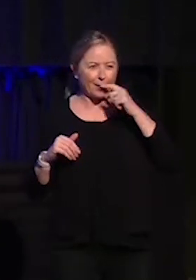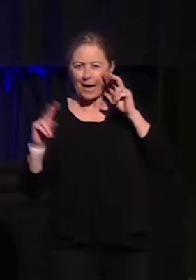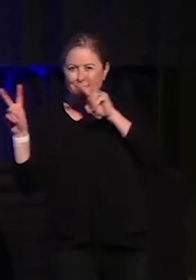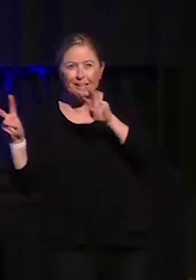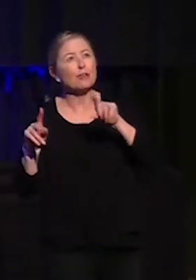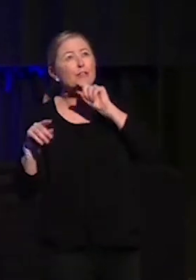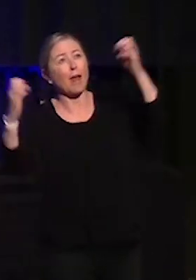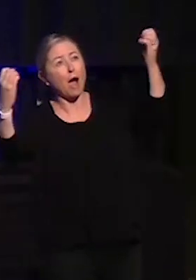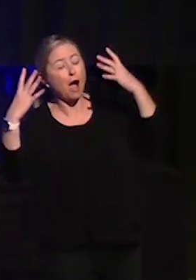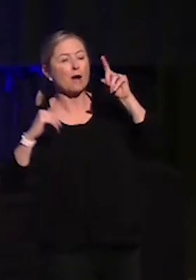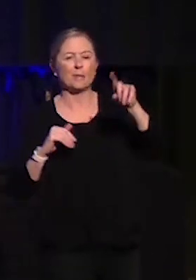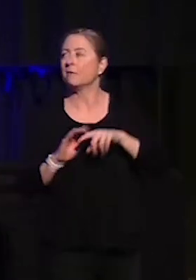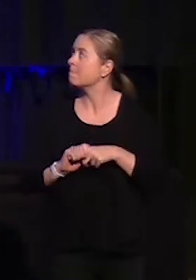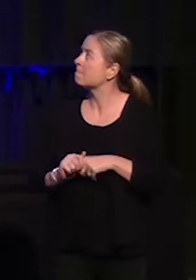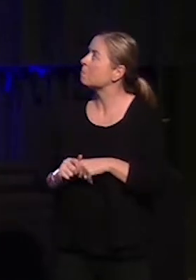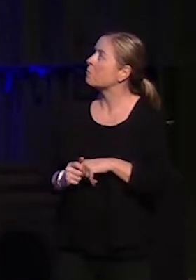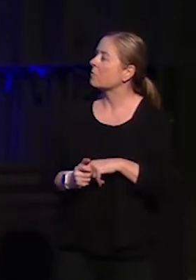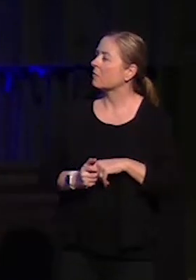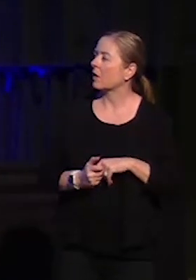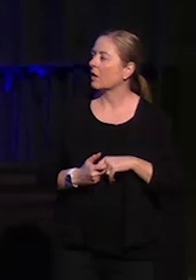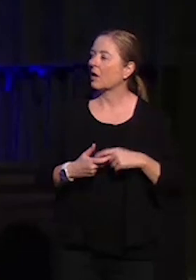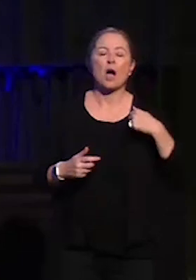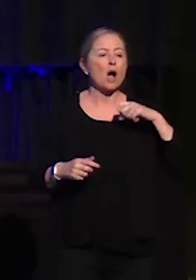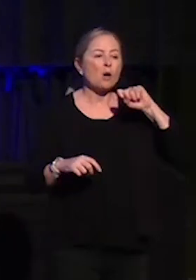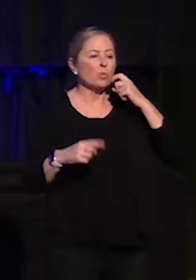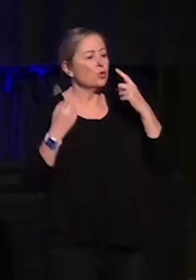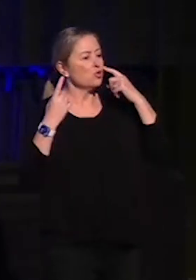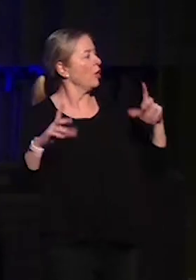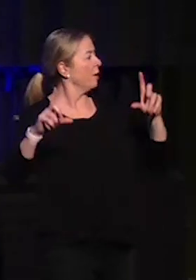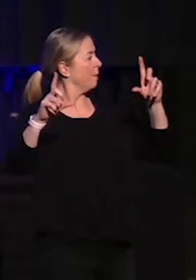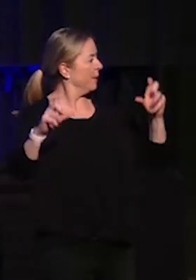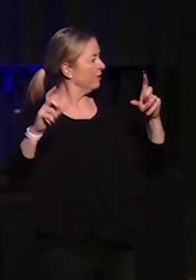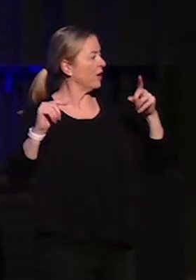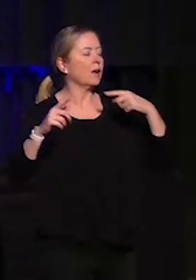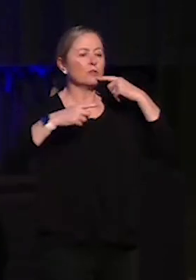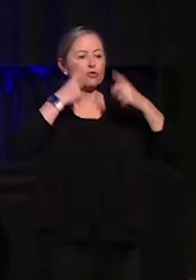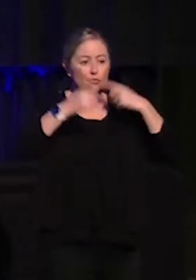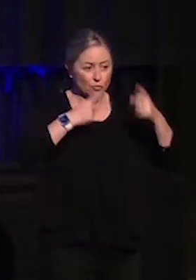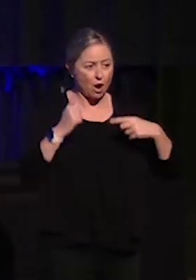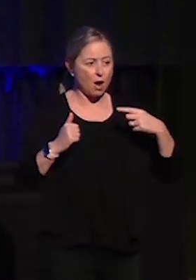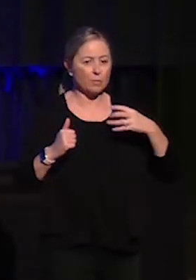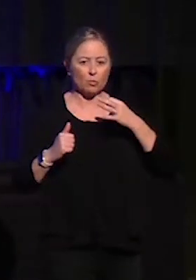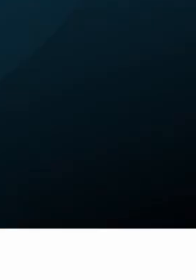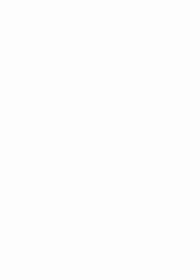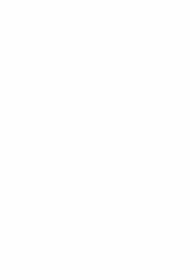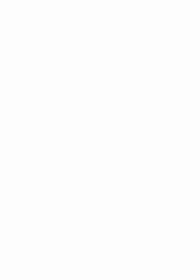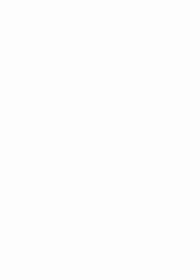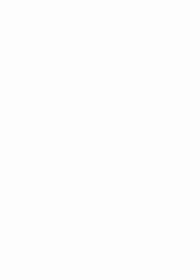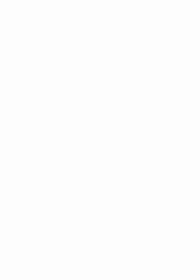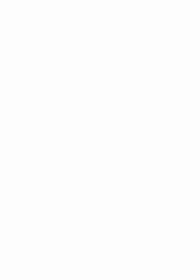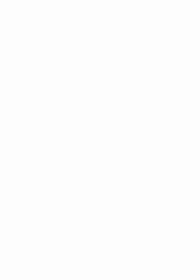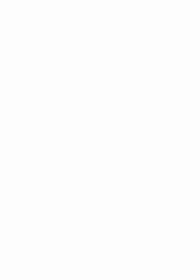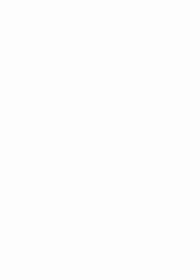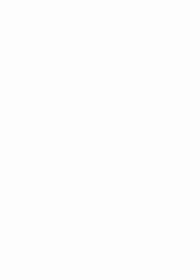opinions. So let's go. I'm going to show you a picture, describe what it is, and then I'll ask you whether it's good design or not.